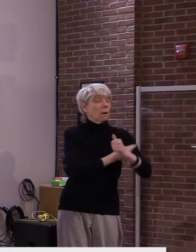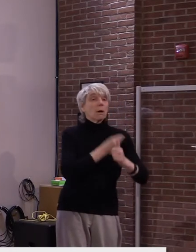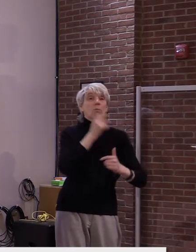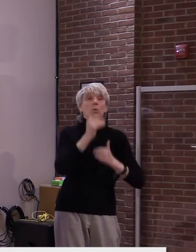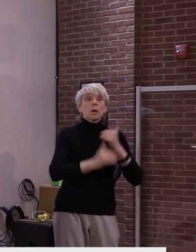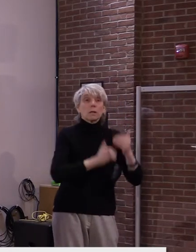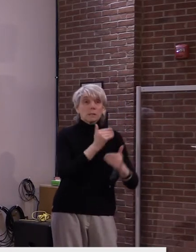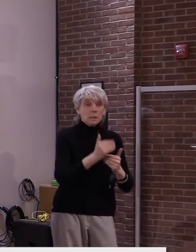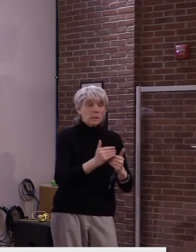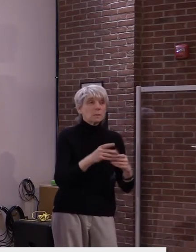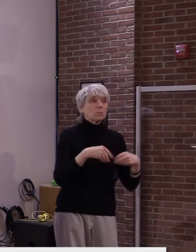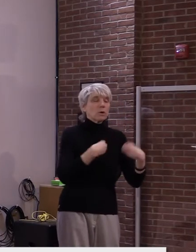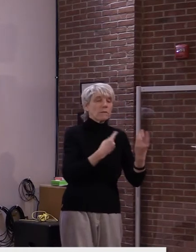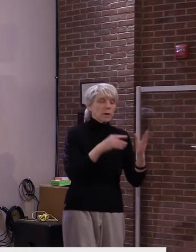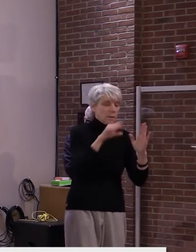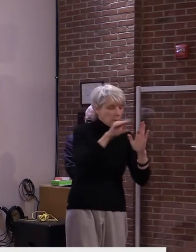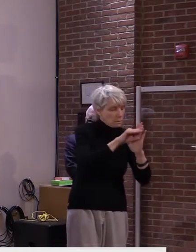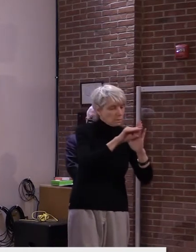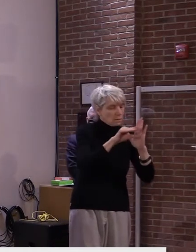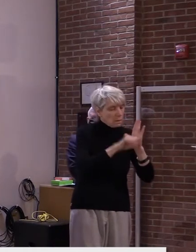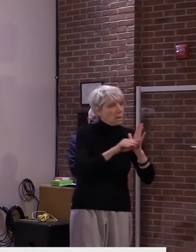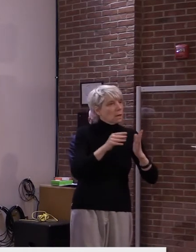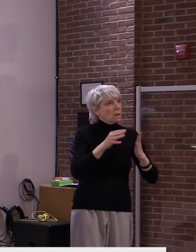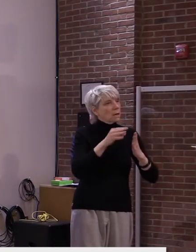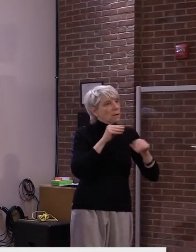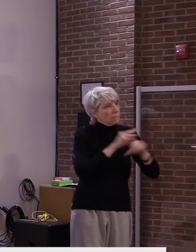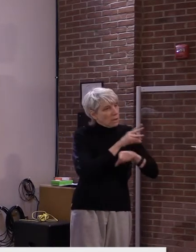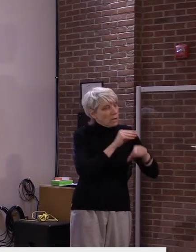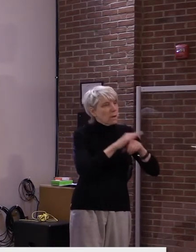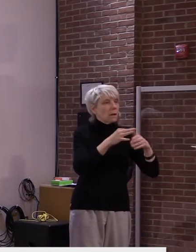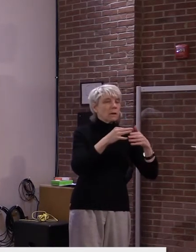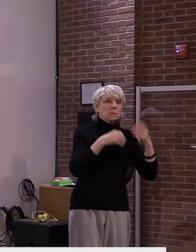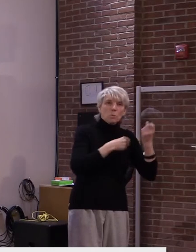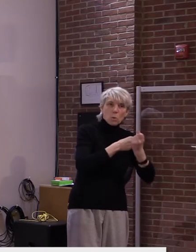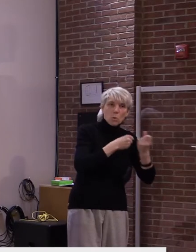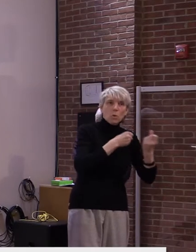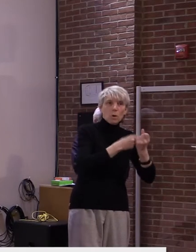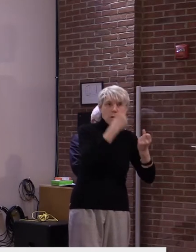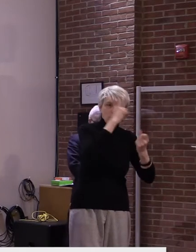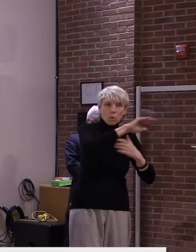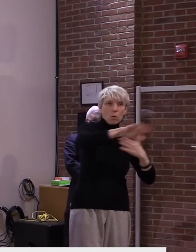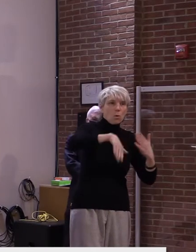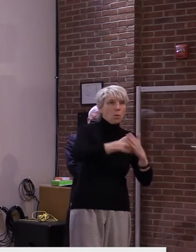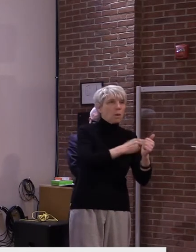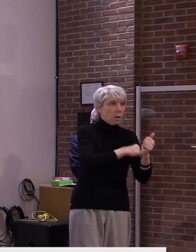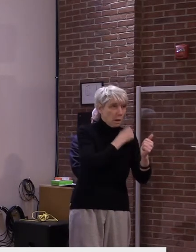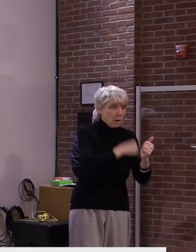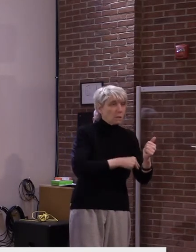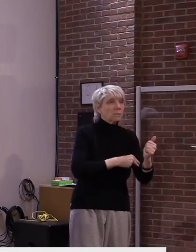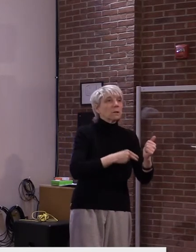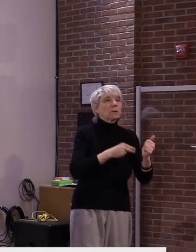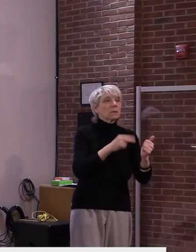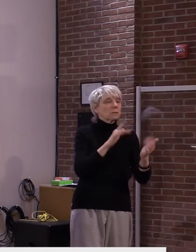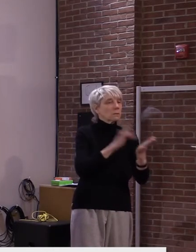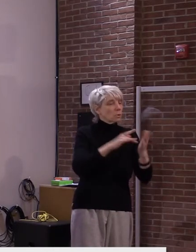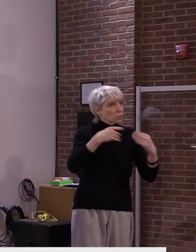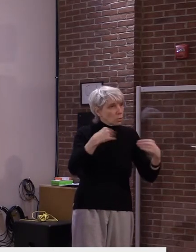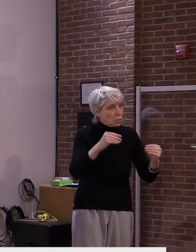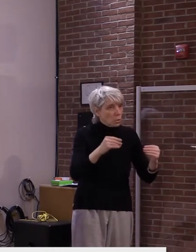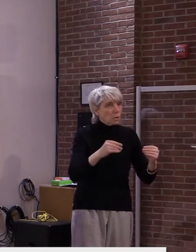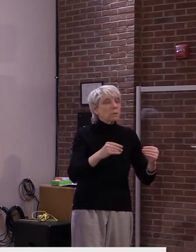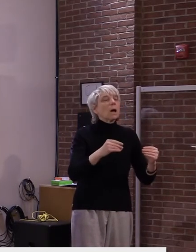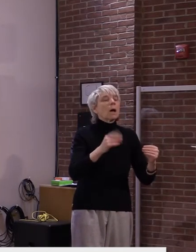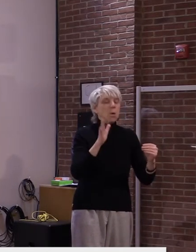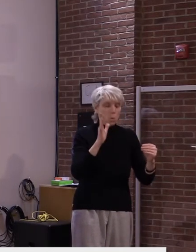guidance and support for the state's healthcare providers, continues to work with Springfield Hospital to investigate the storage